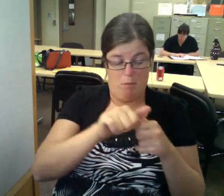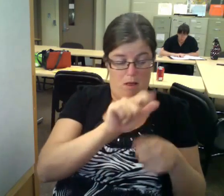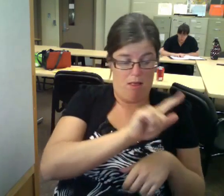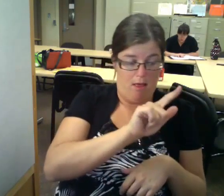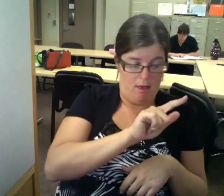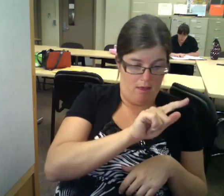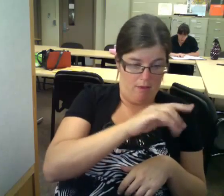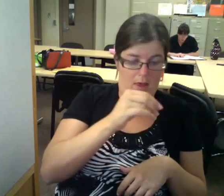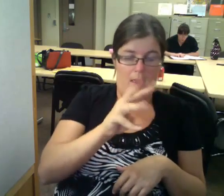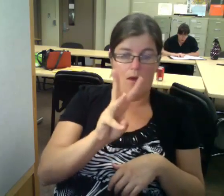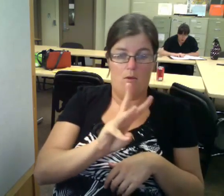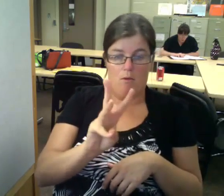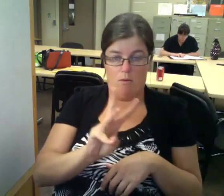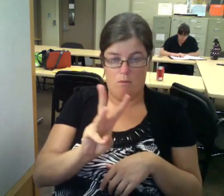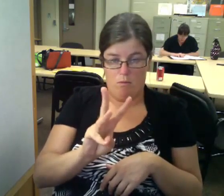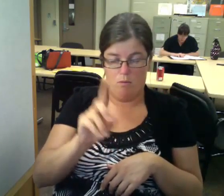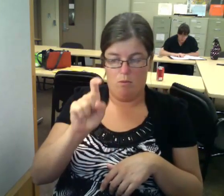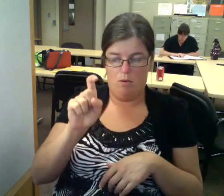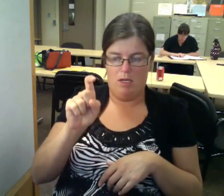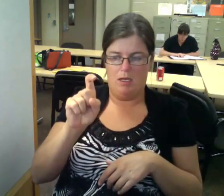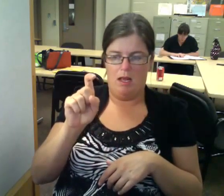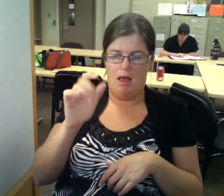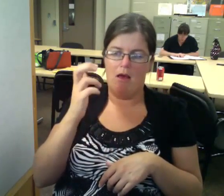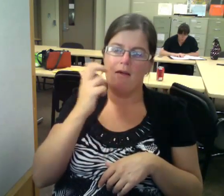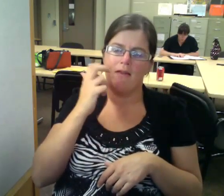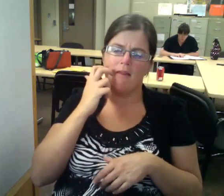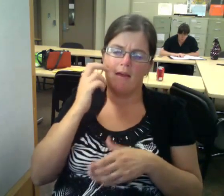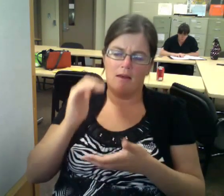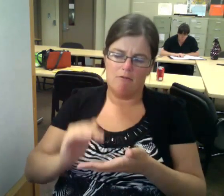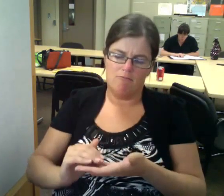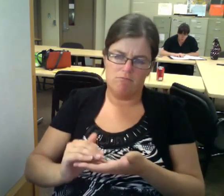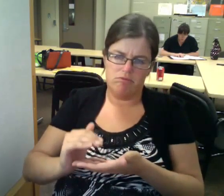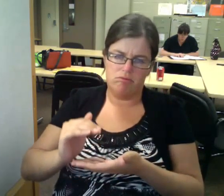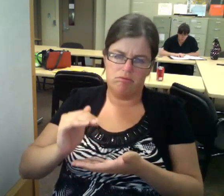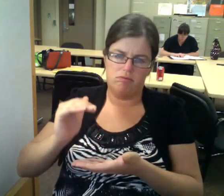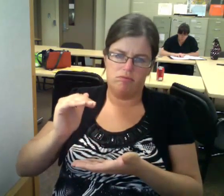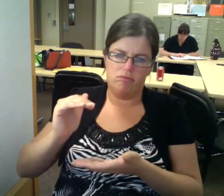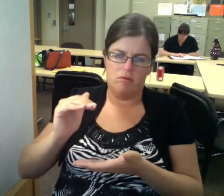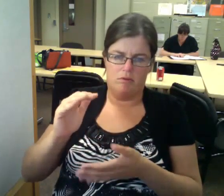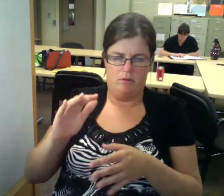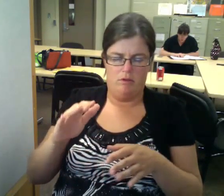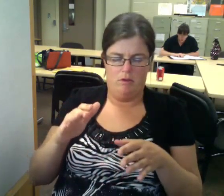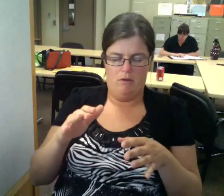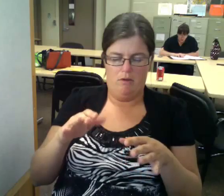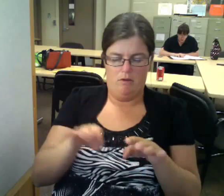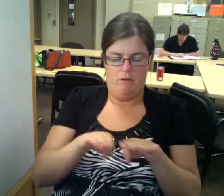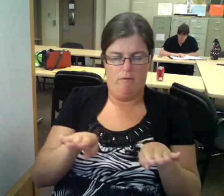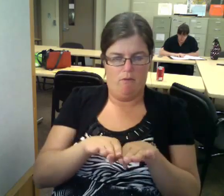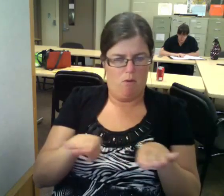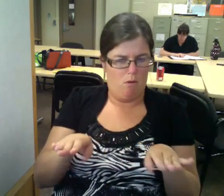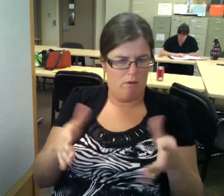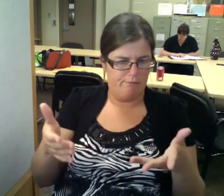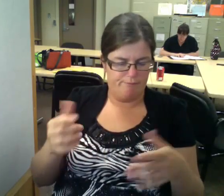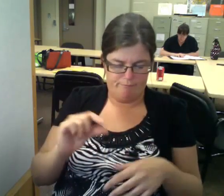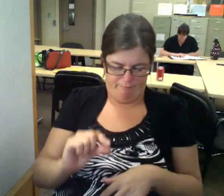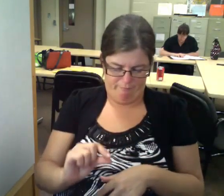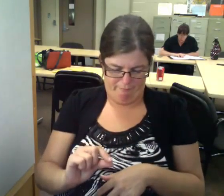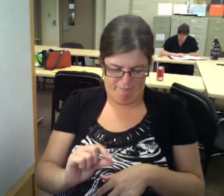we need to know how thick Mr. Jones wants the floor to be. Let's make the cement floor